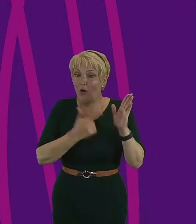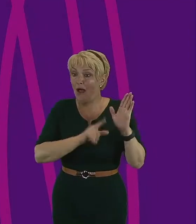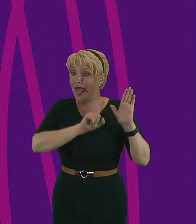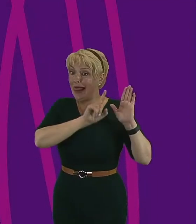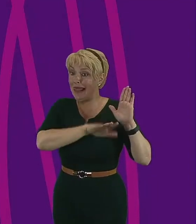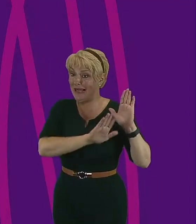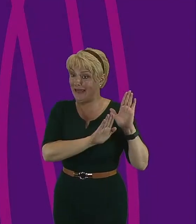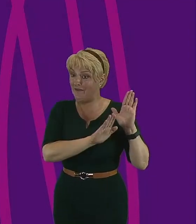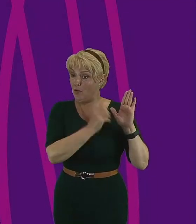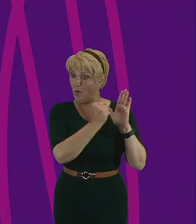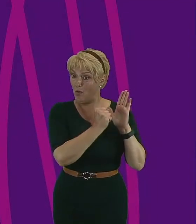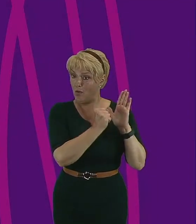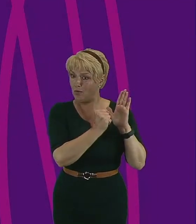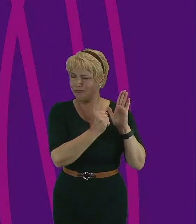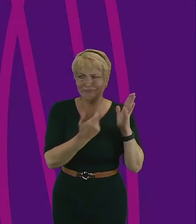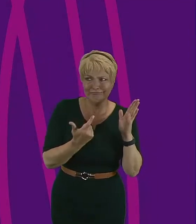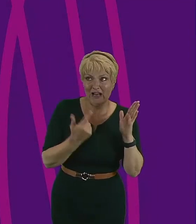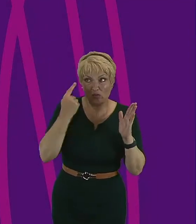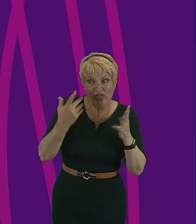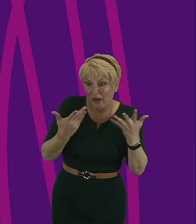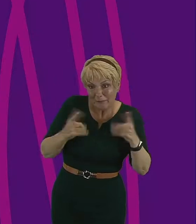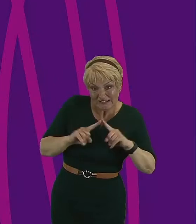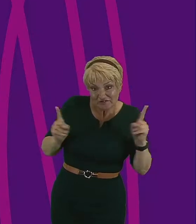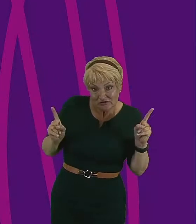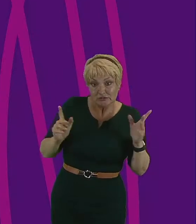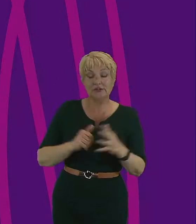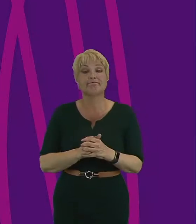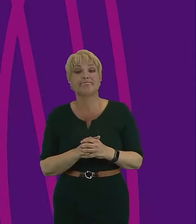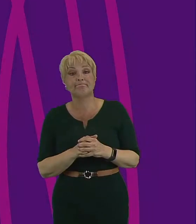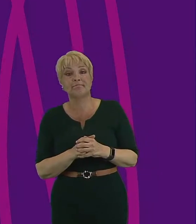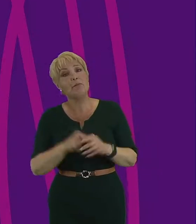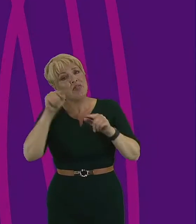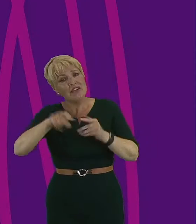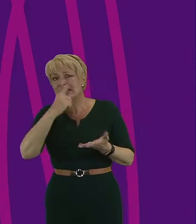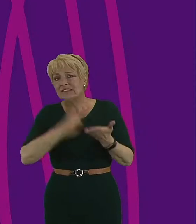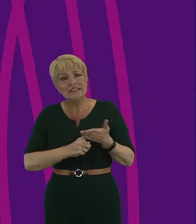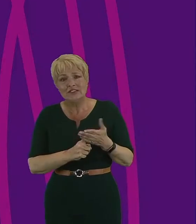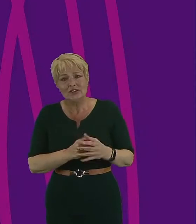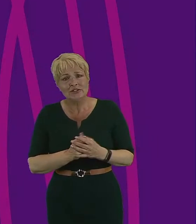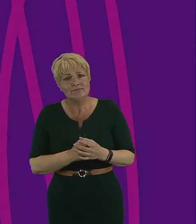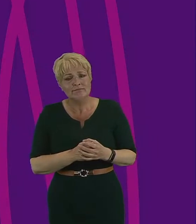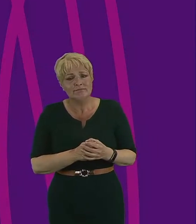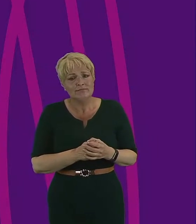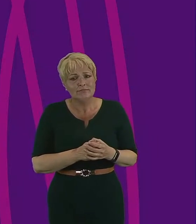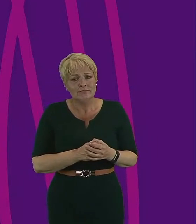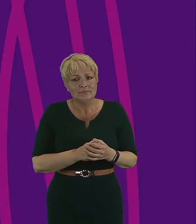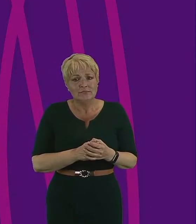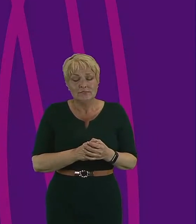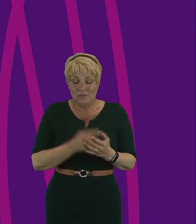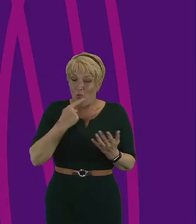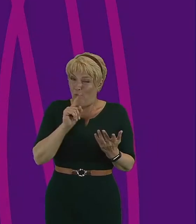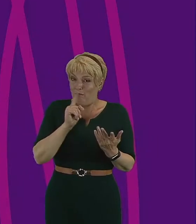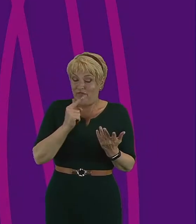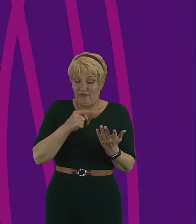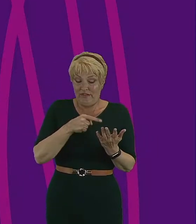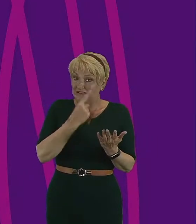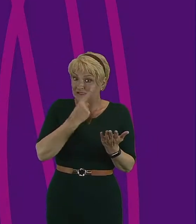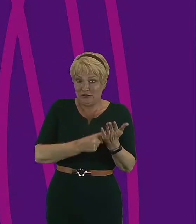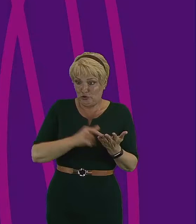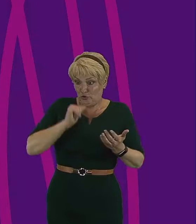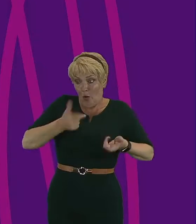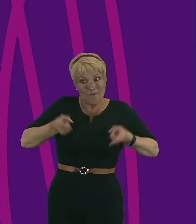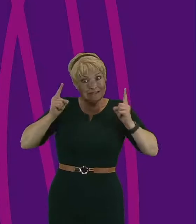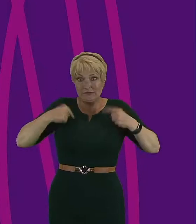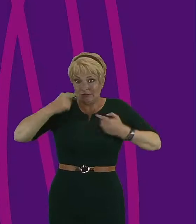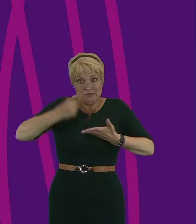operating it, and it has not been operated. But this decision is not made, as my statement indicates, by ministers